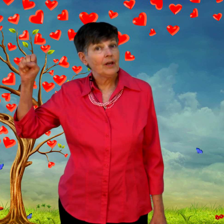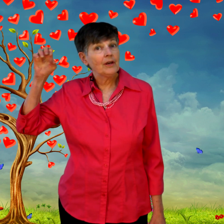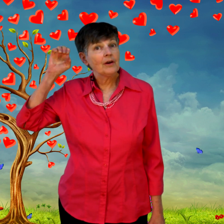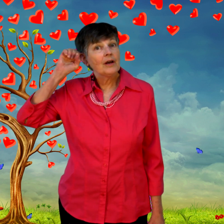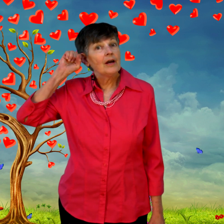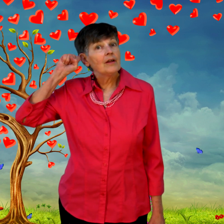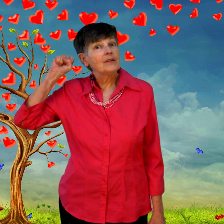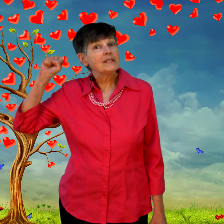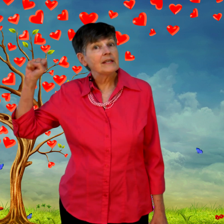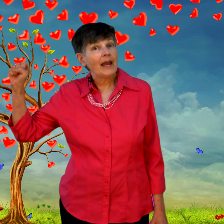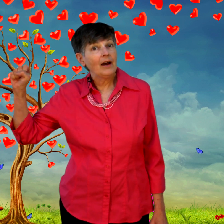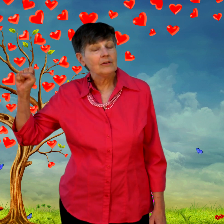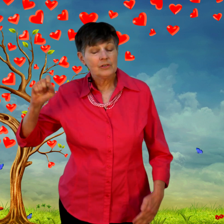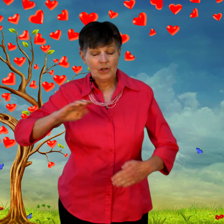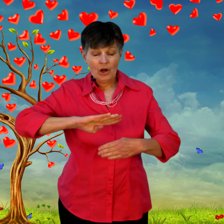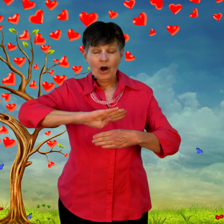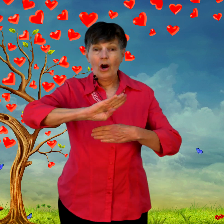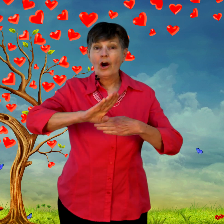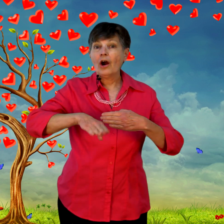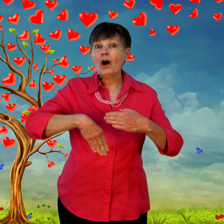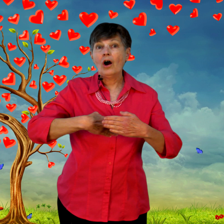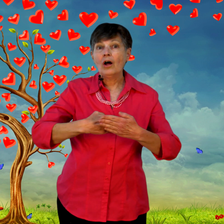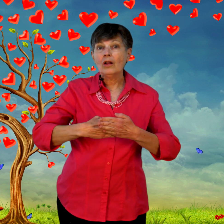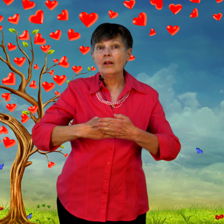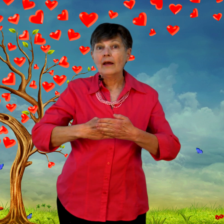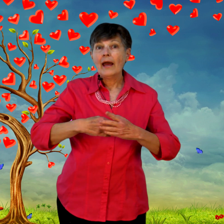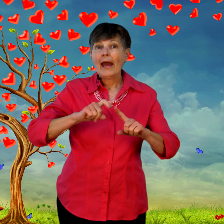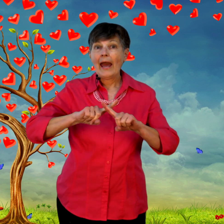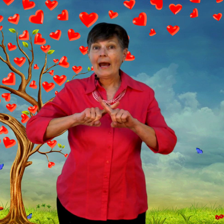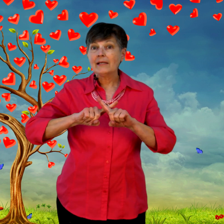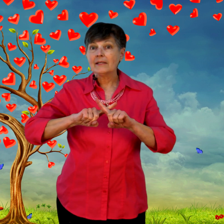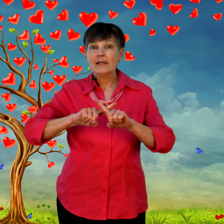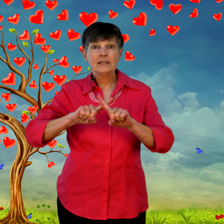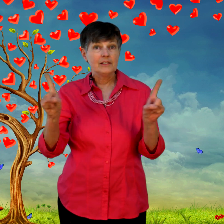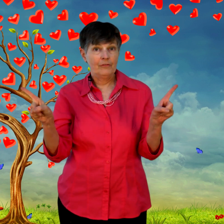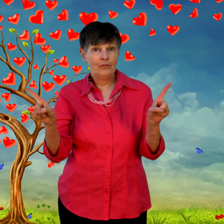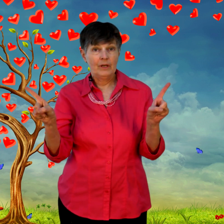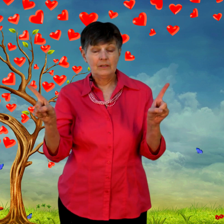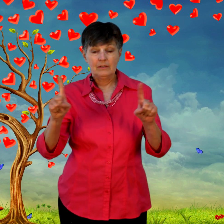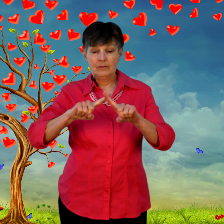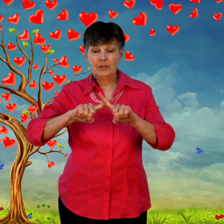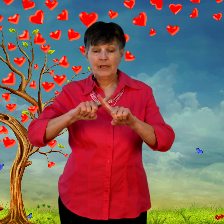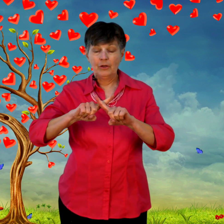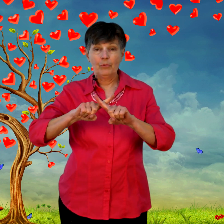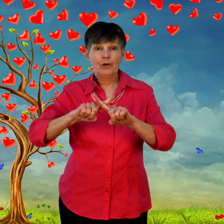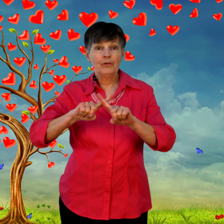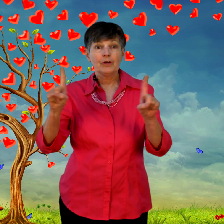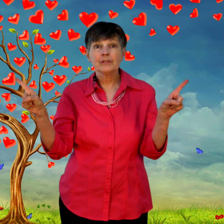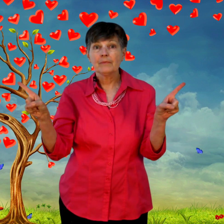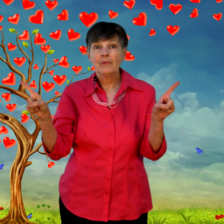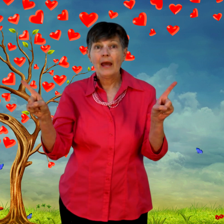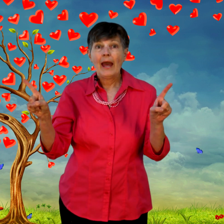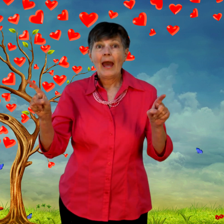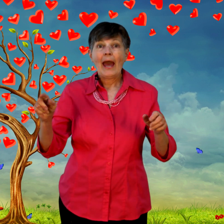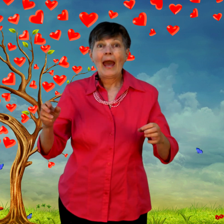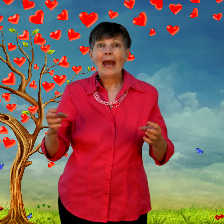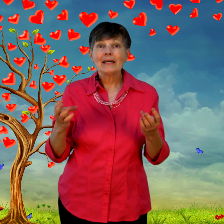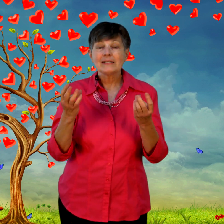ear. The sounds are all as different. You take your pointy fingers as